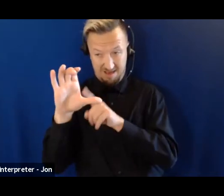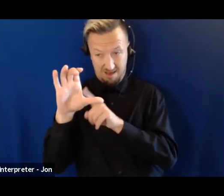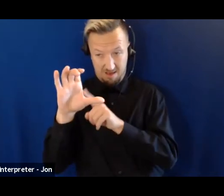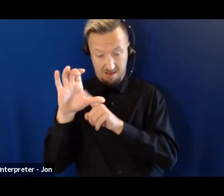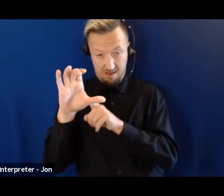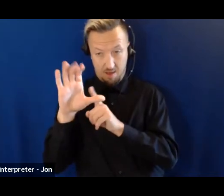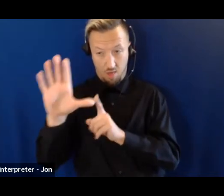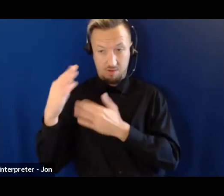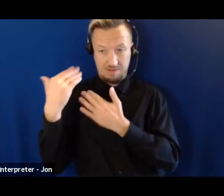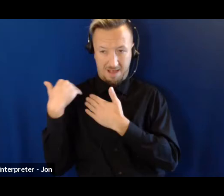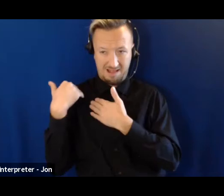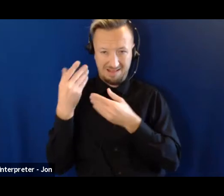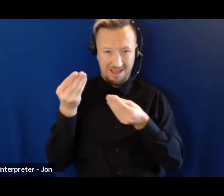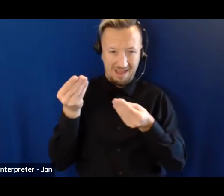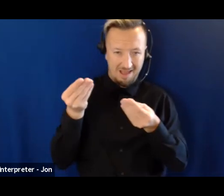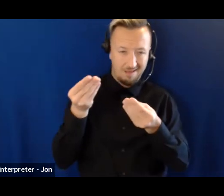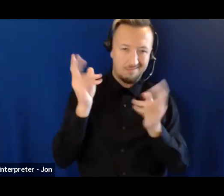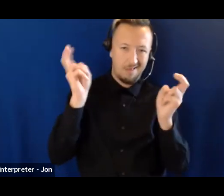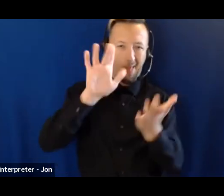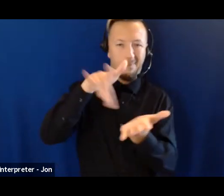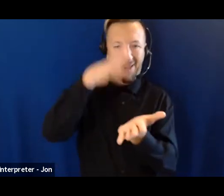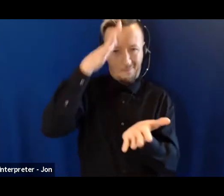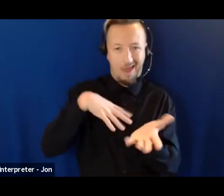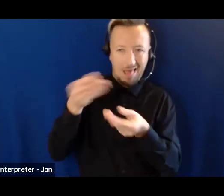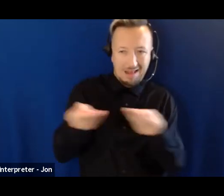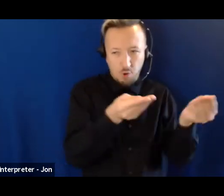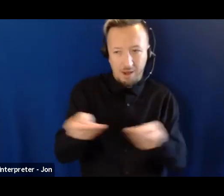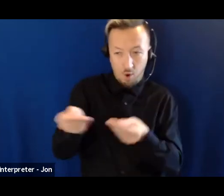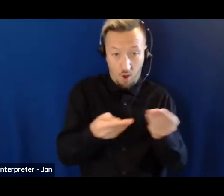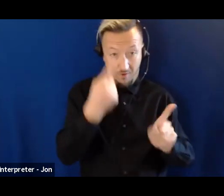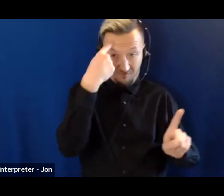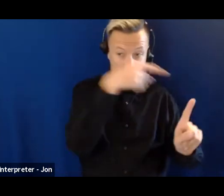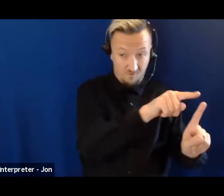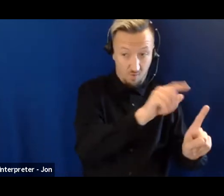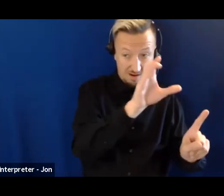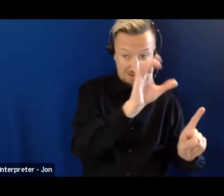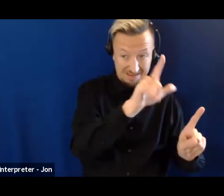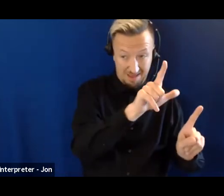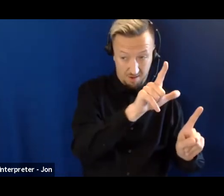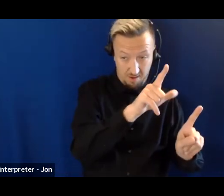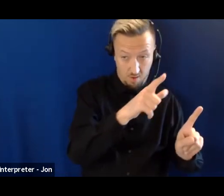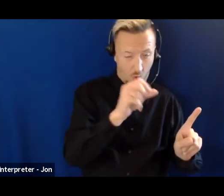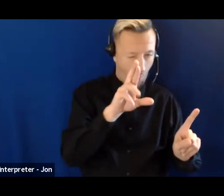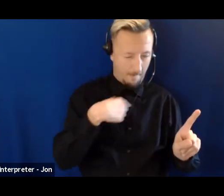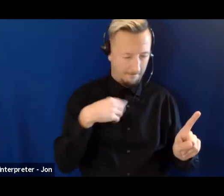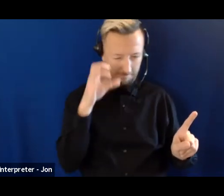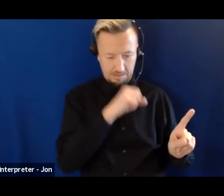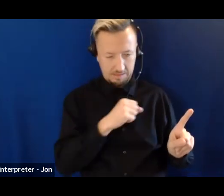I missing something? An An intermediary for the